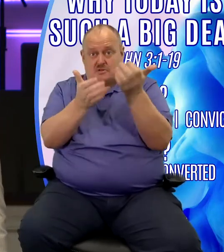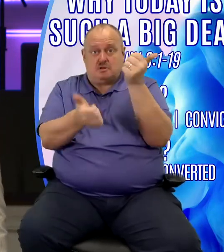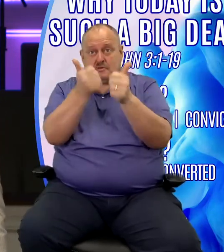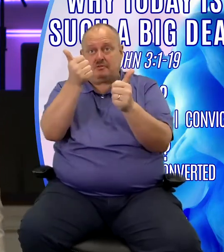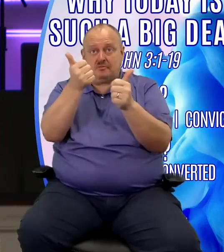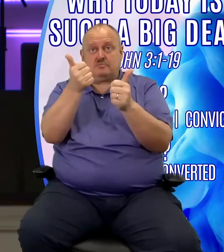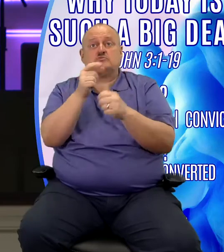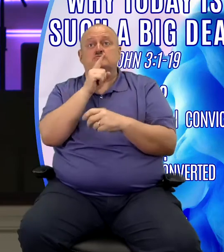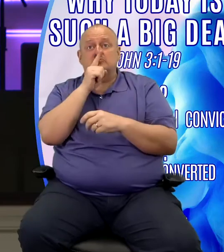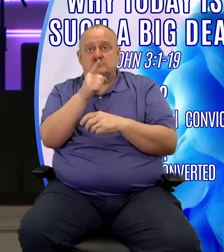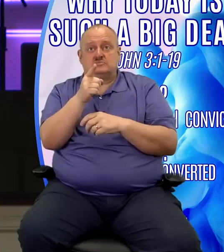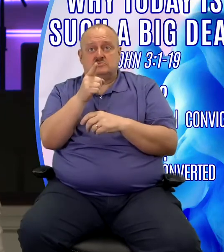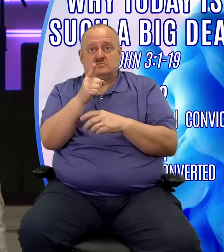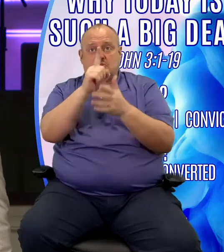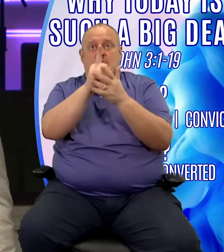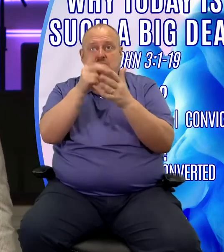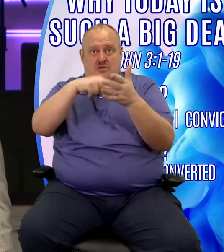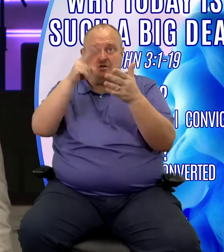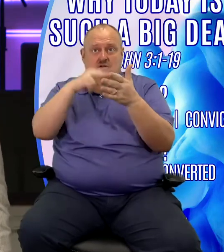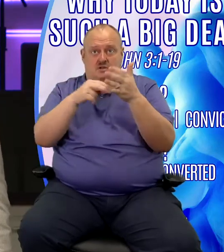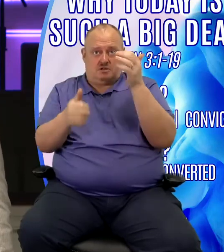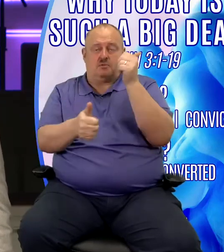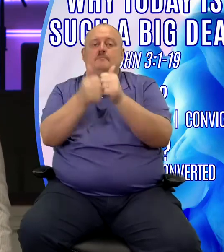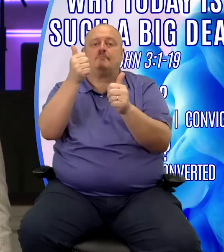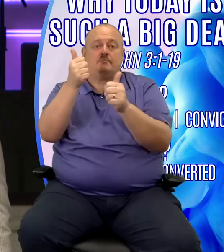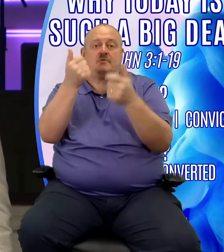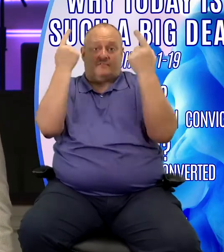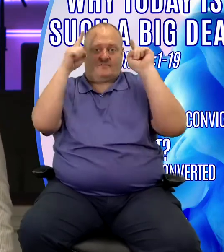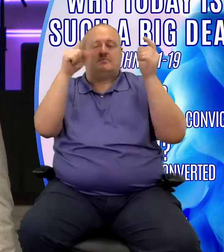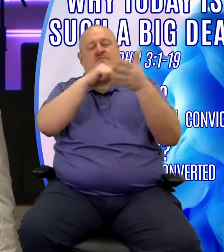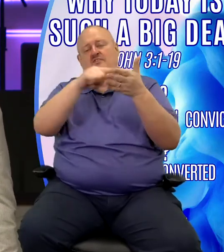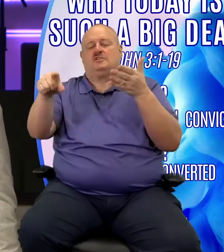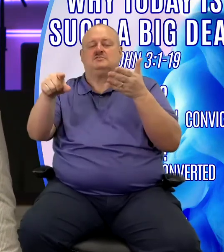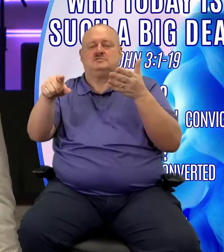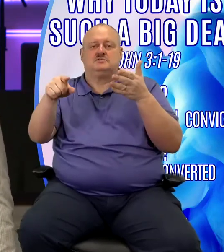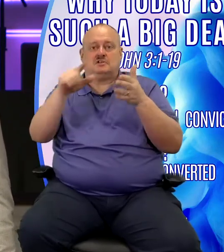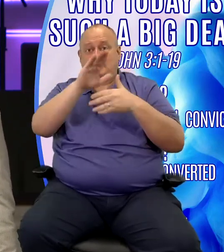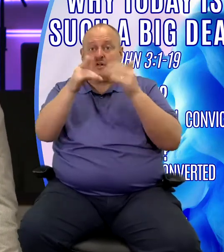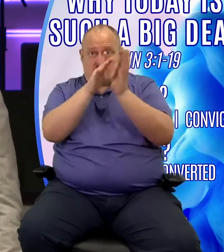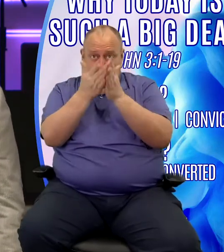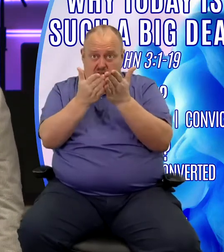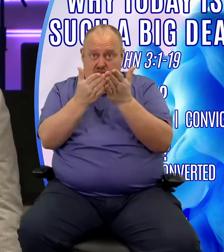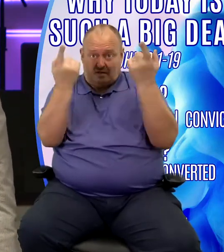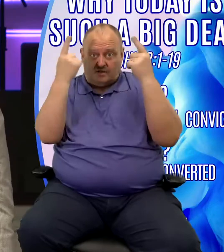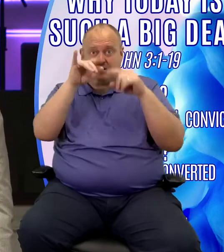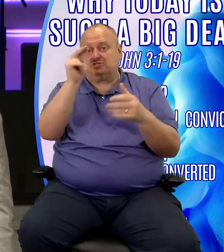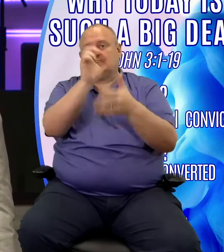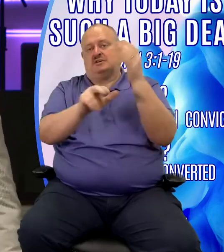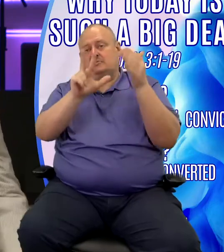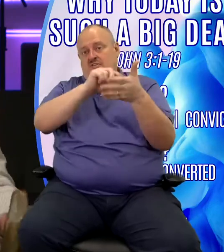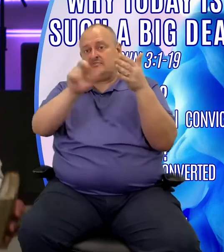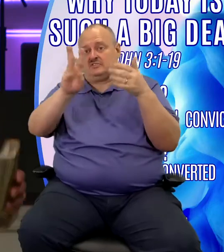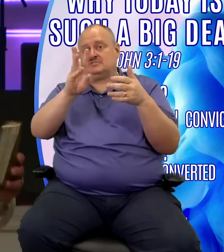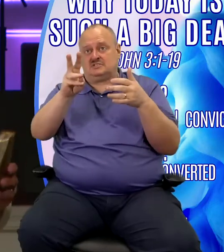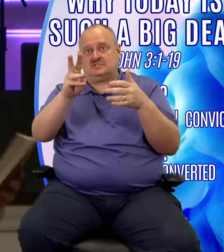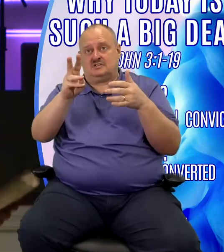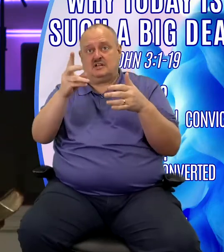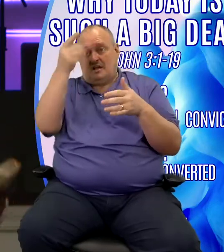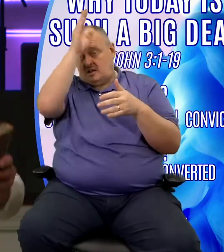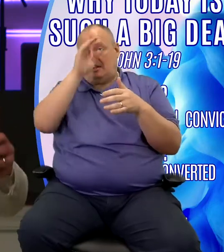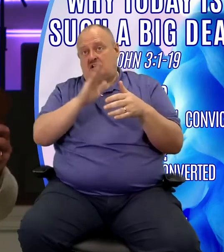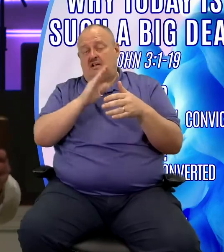definitively, in a moment, we're going to read probably the most famous verse in all of the Bible. That famous John 3:16 says, "For God